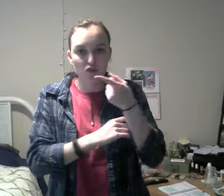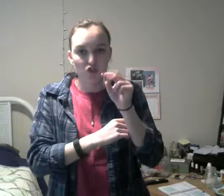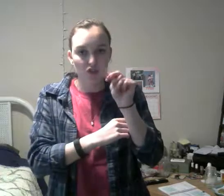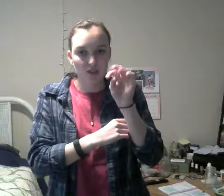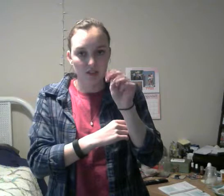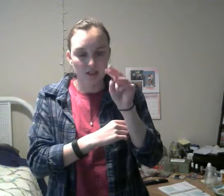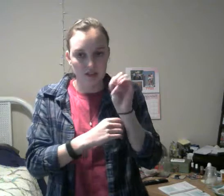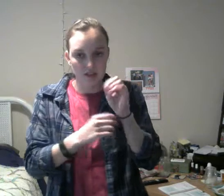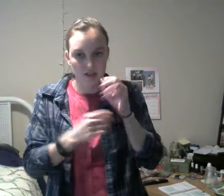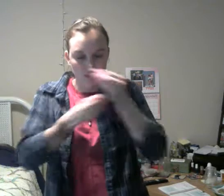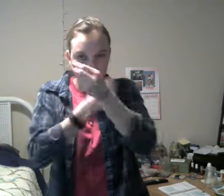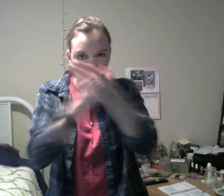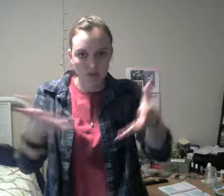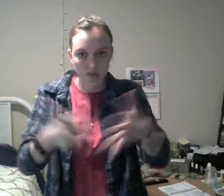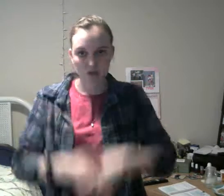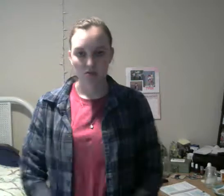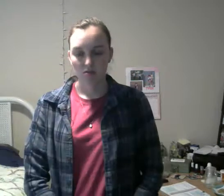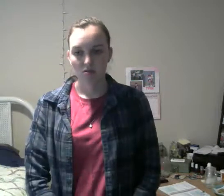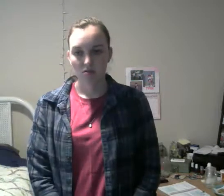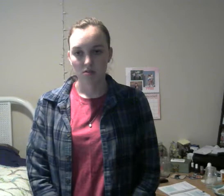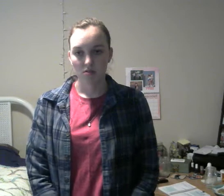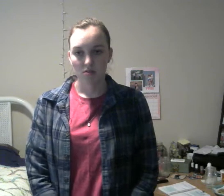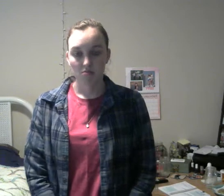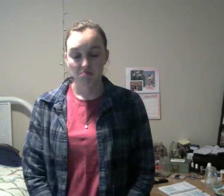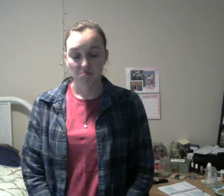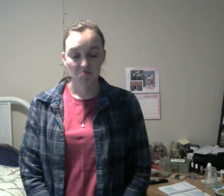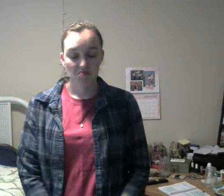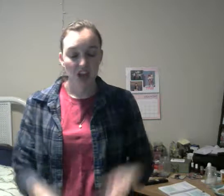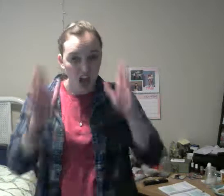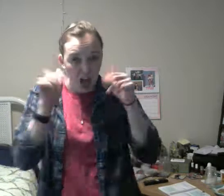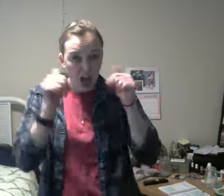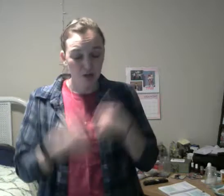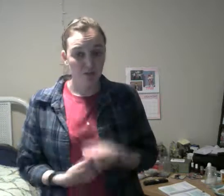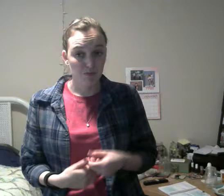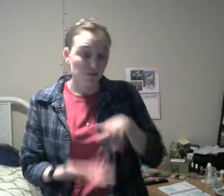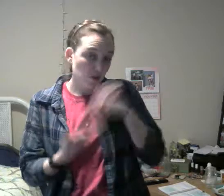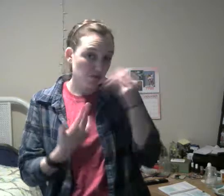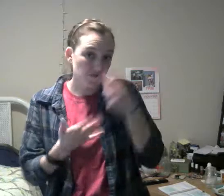the way from DNA to gene expression. So I hope you picked up on at least something, and I hope that was helpful.